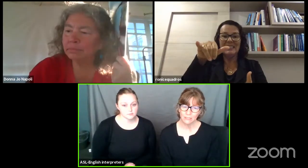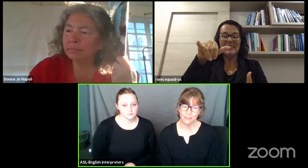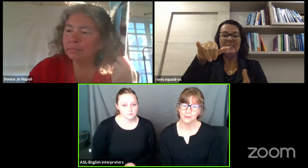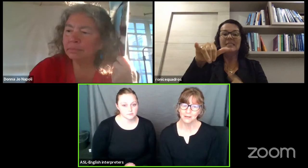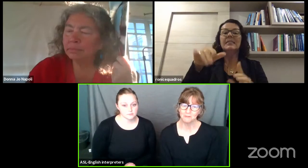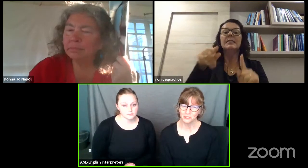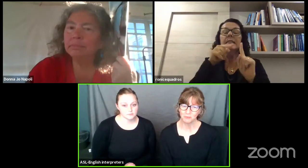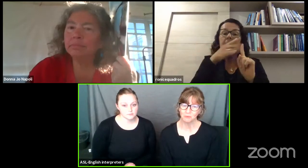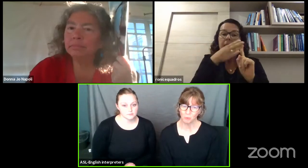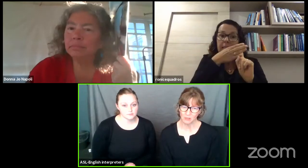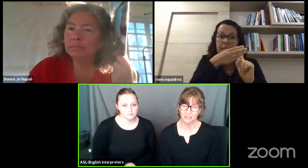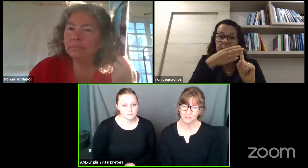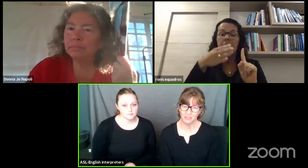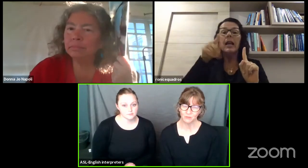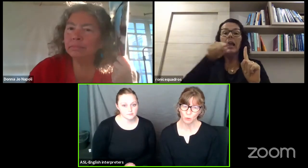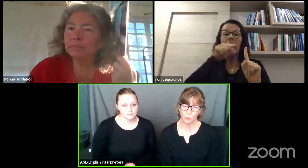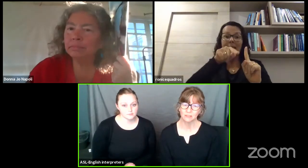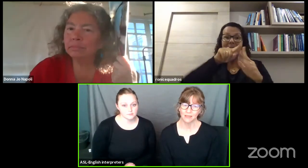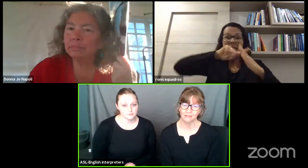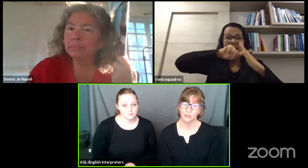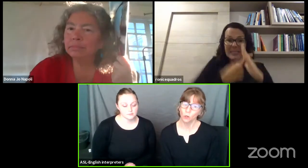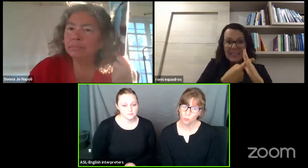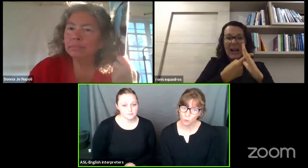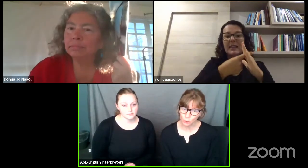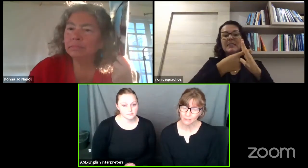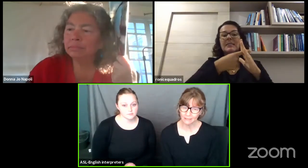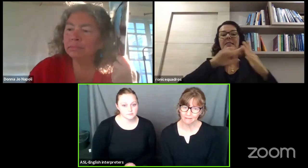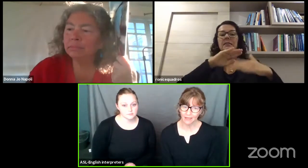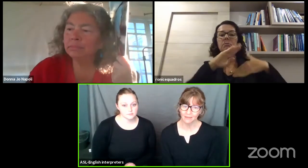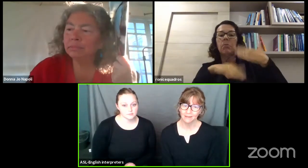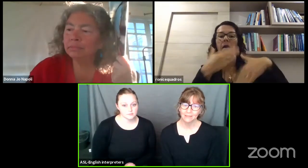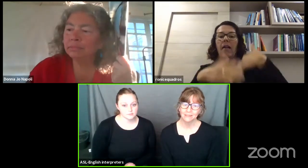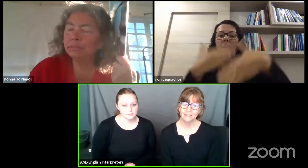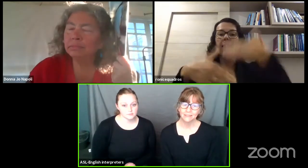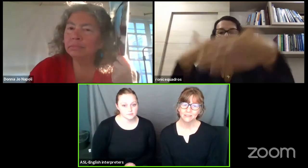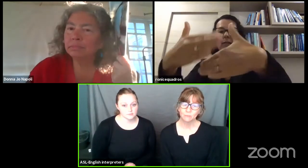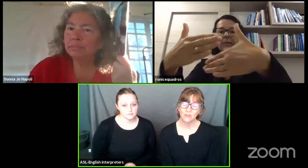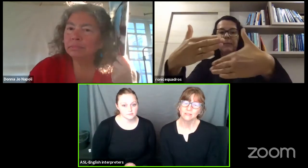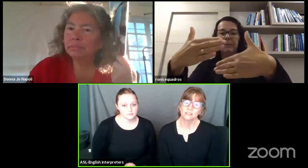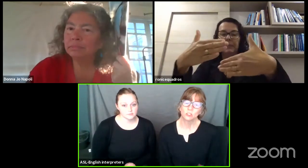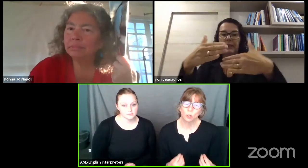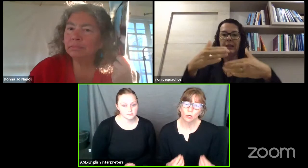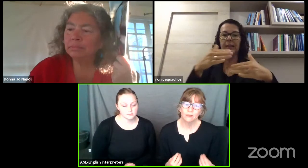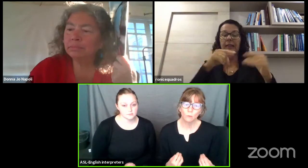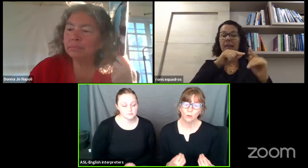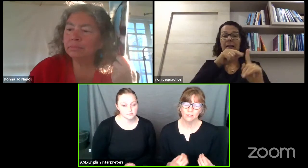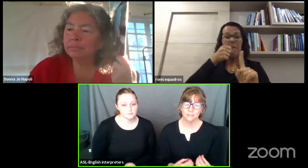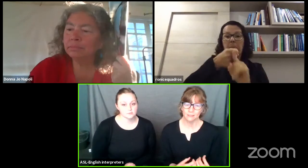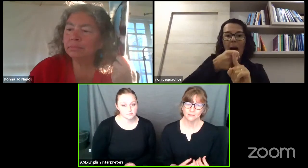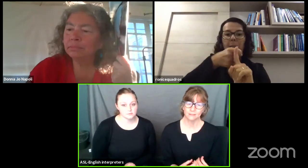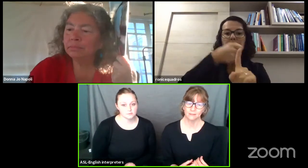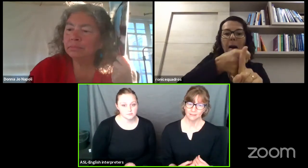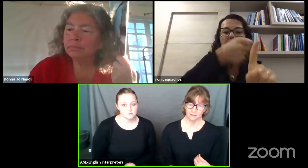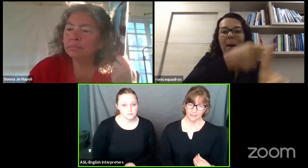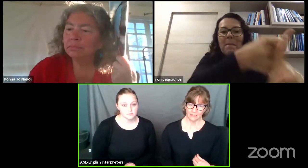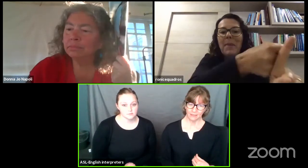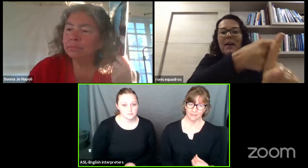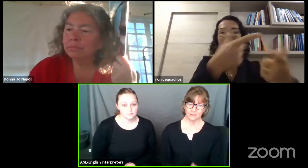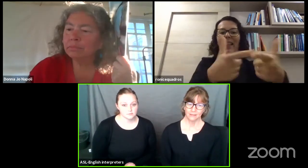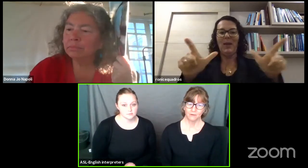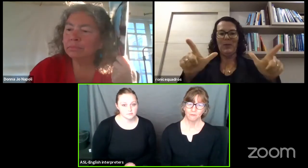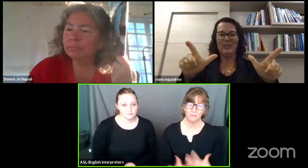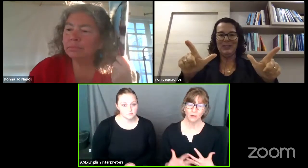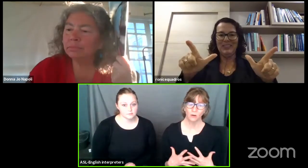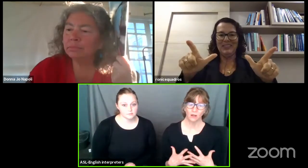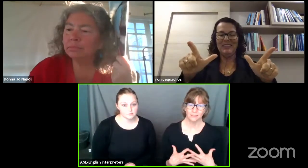Little babies that have just been born need to be exposed to that. They are learning that. That's starting the process.